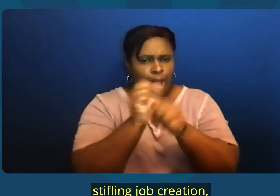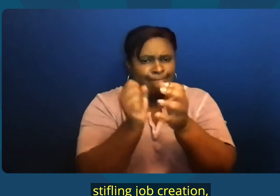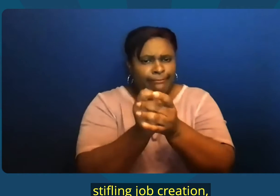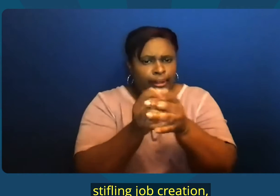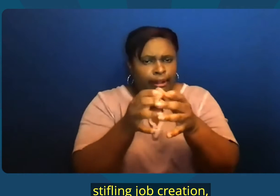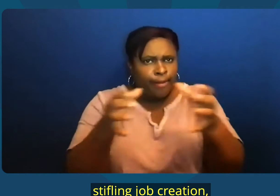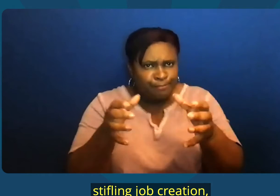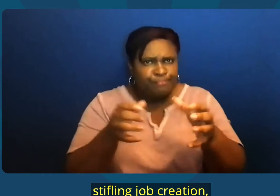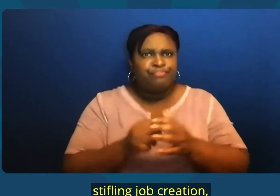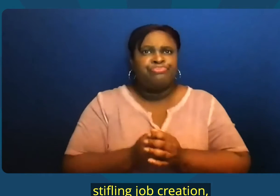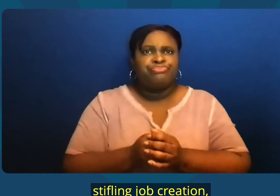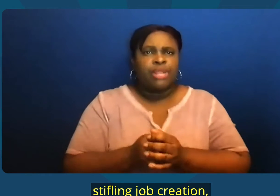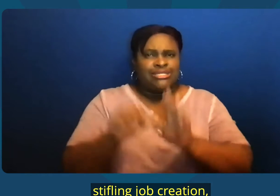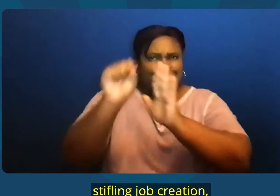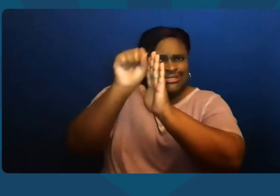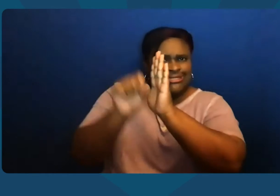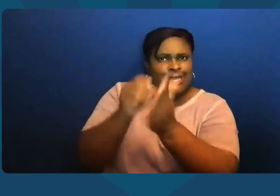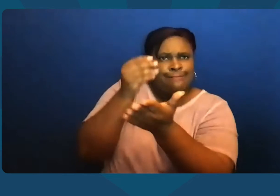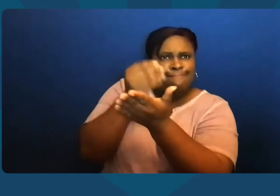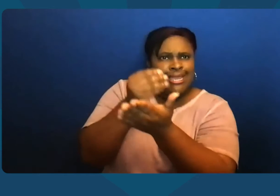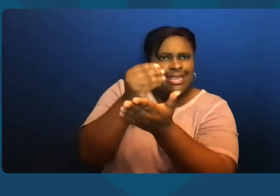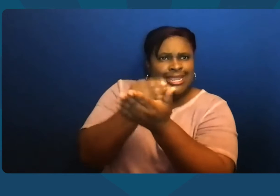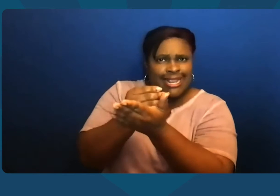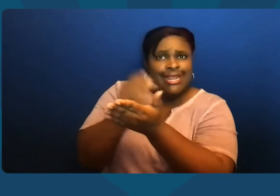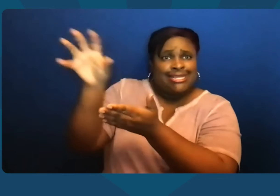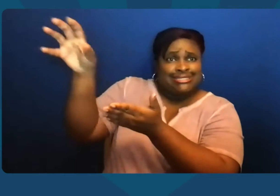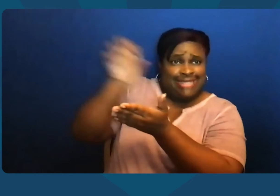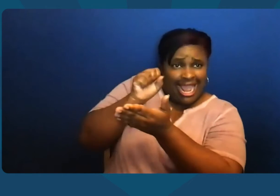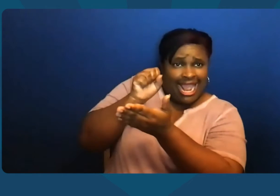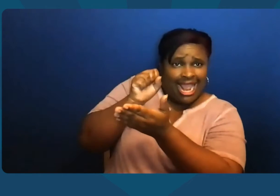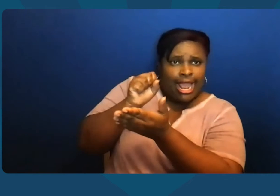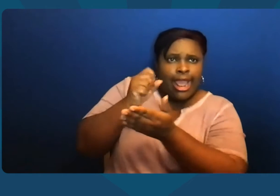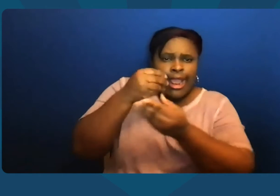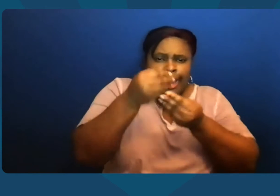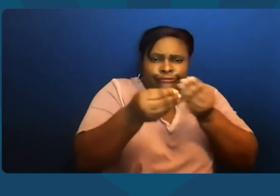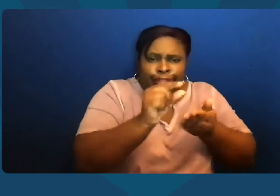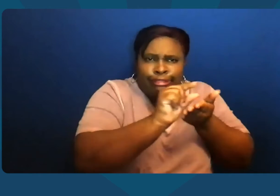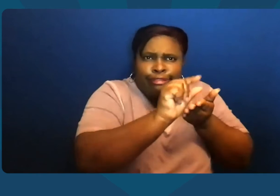throttling state revenues, and undermining our basic liberties.